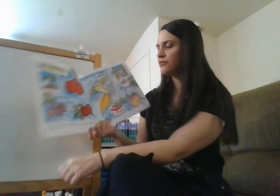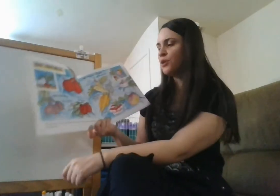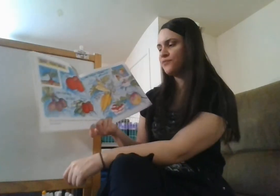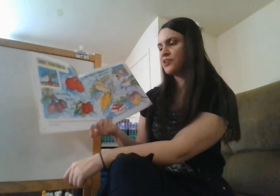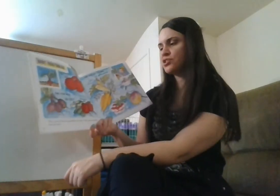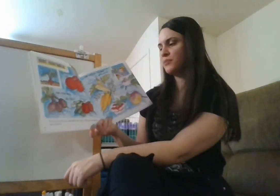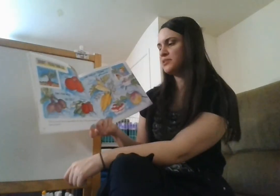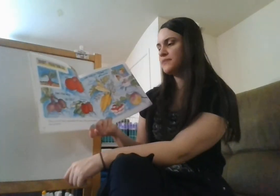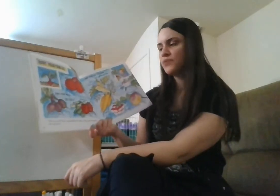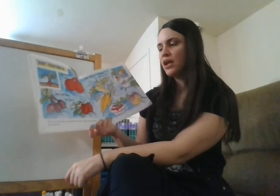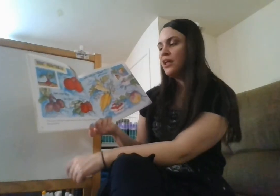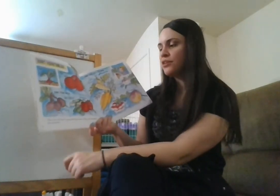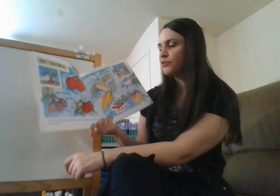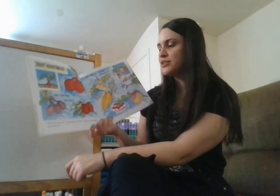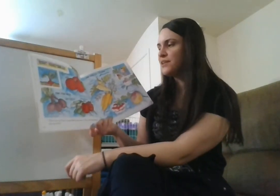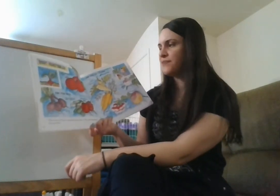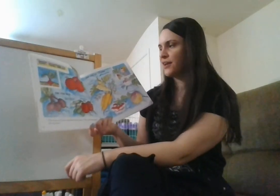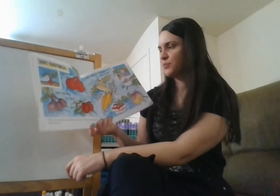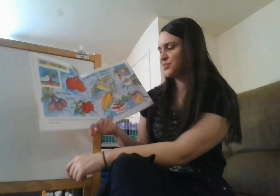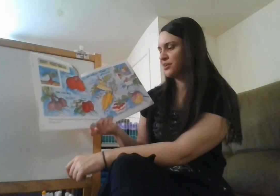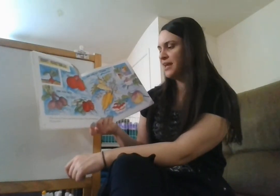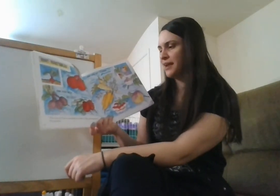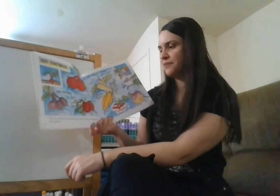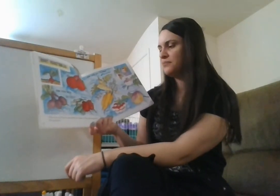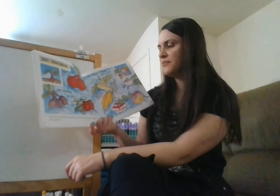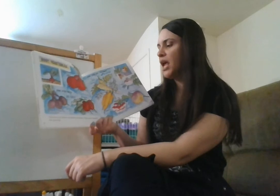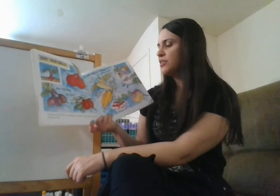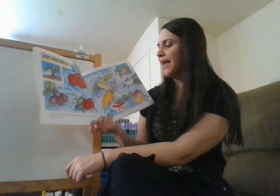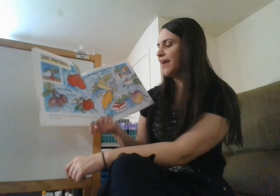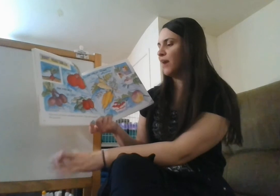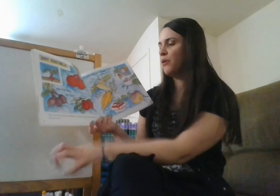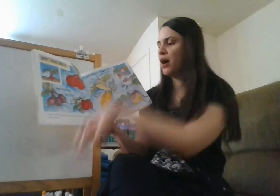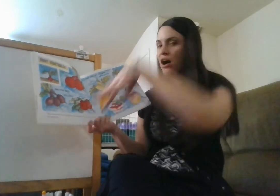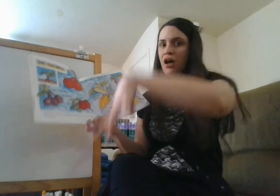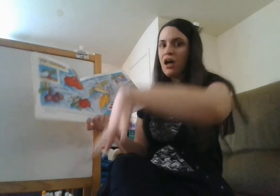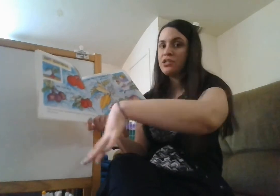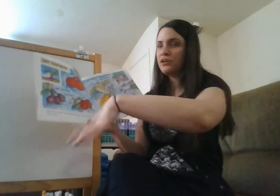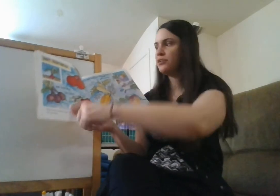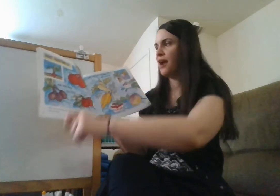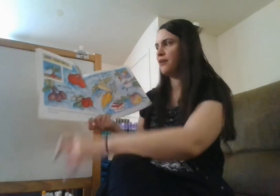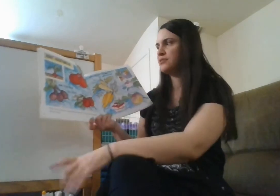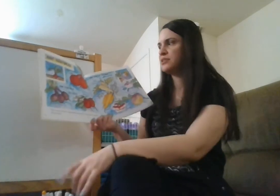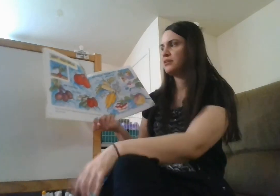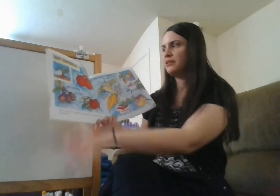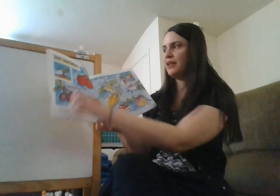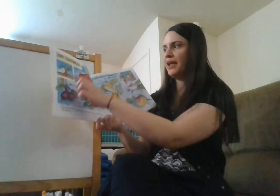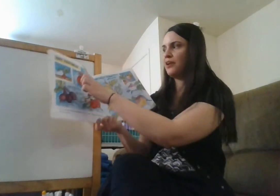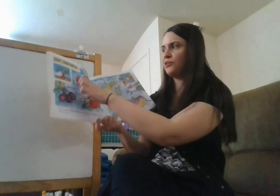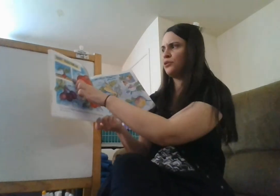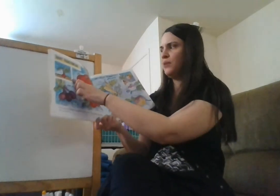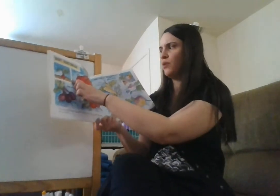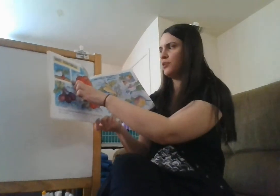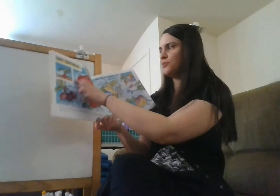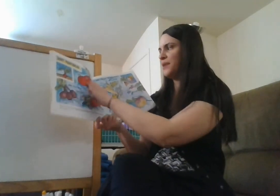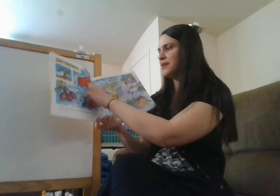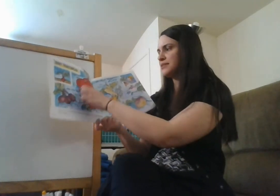Root vegetables. The roots of these vegetables are eaten. They grow under the ground, like early wonder